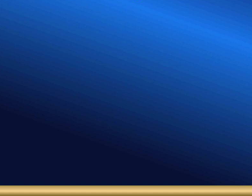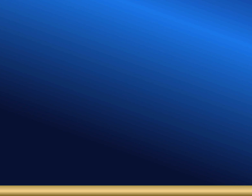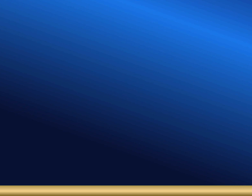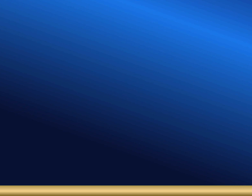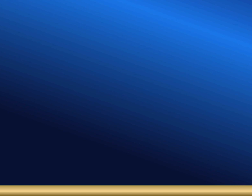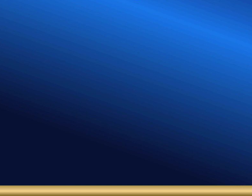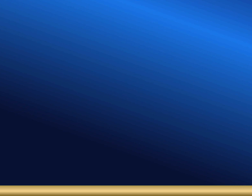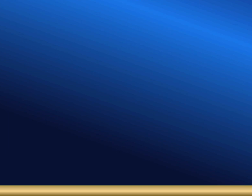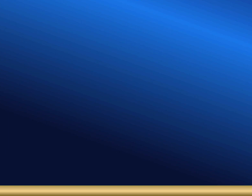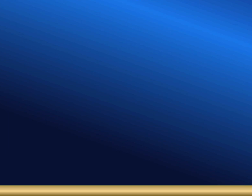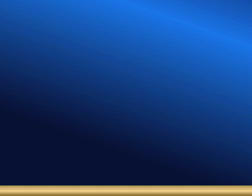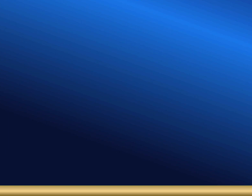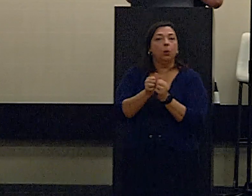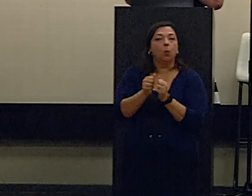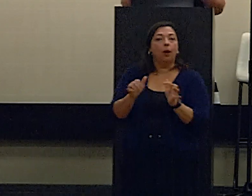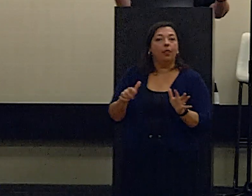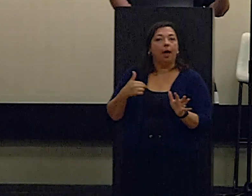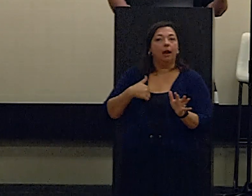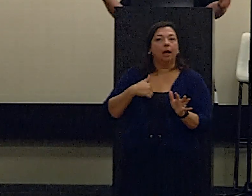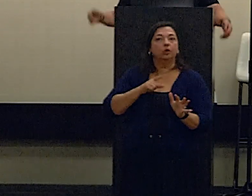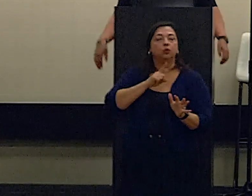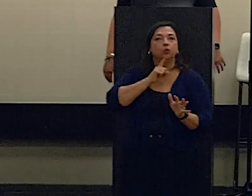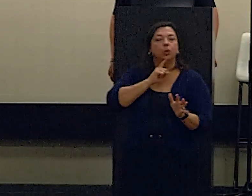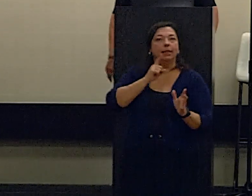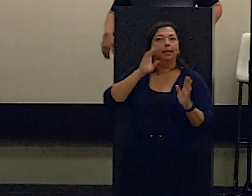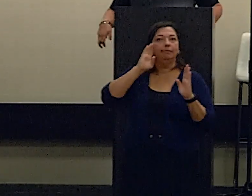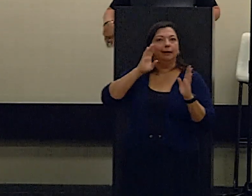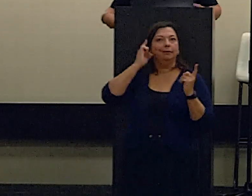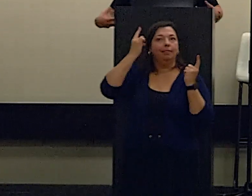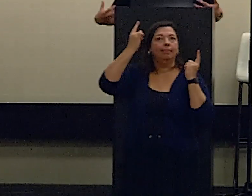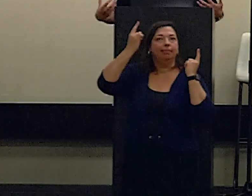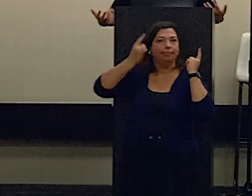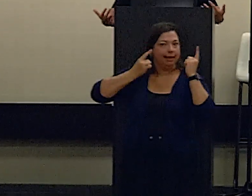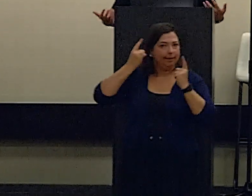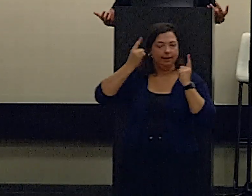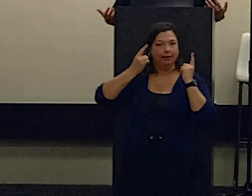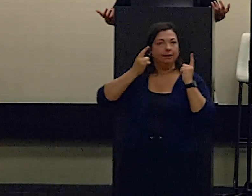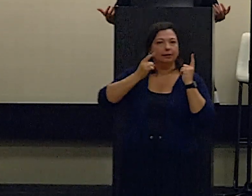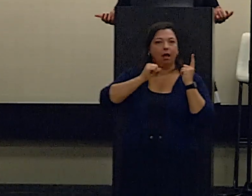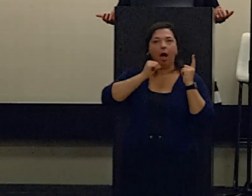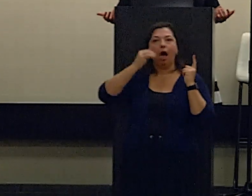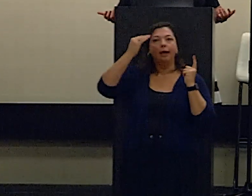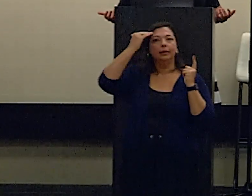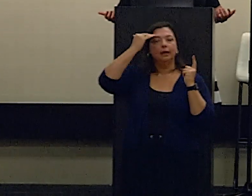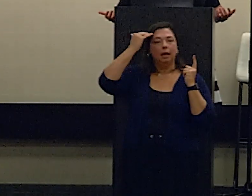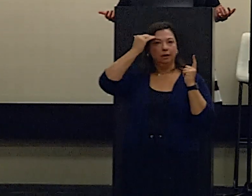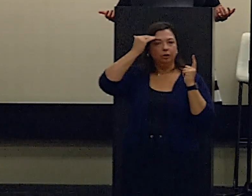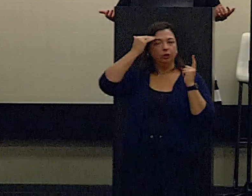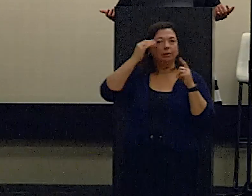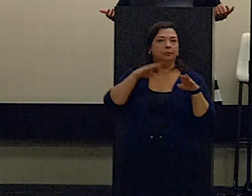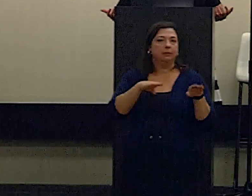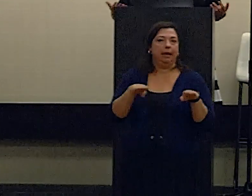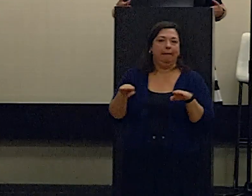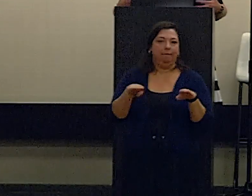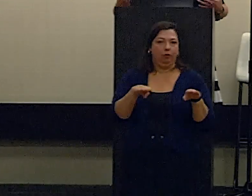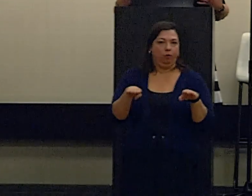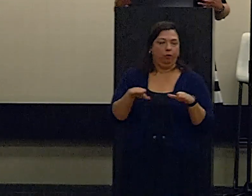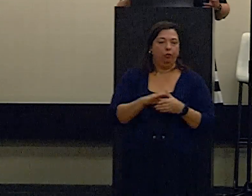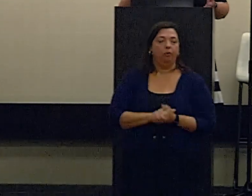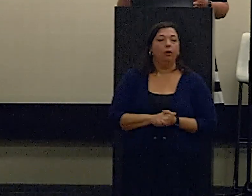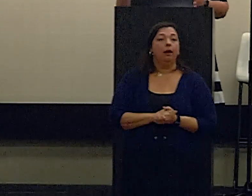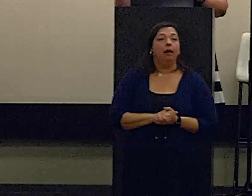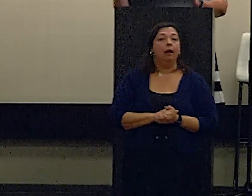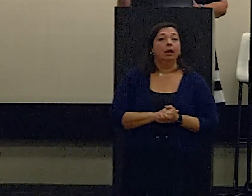happening without us thinking about it. This is all unconscious behavior. All right, so